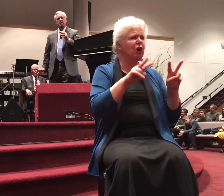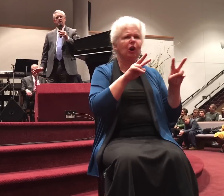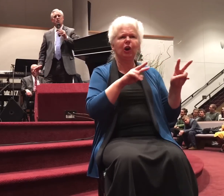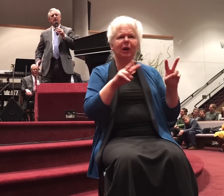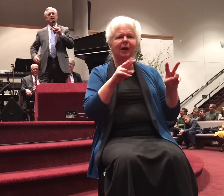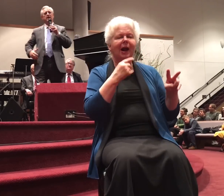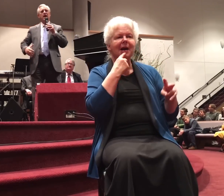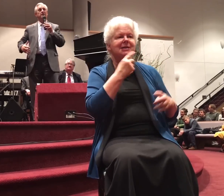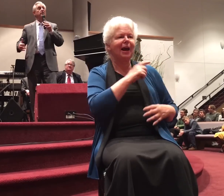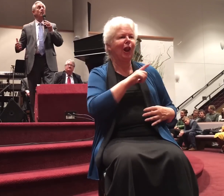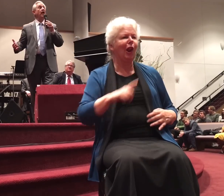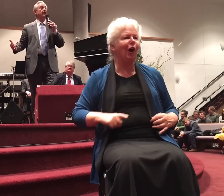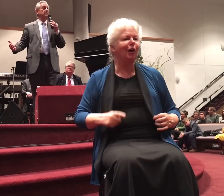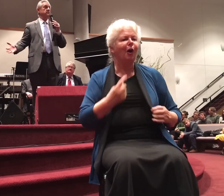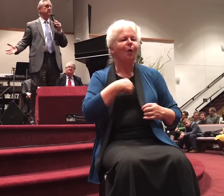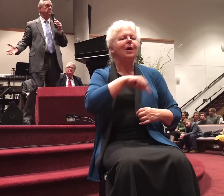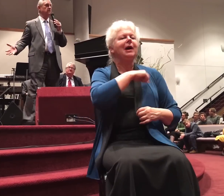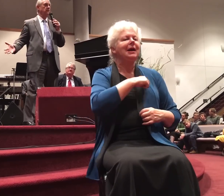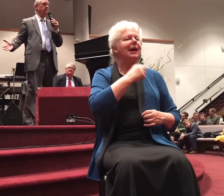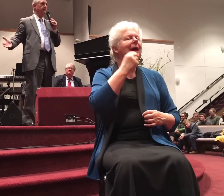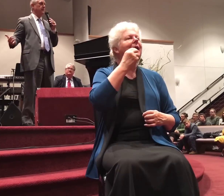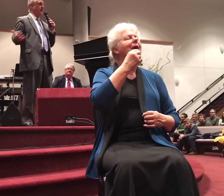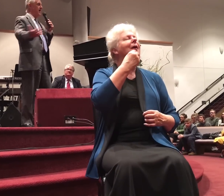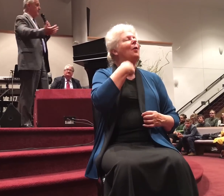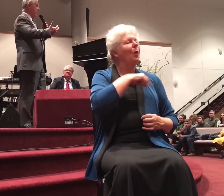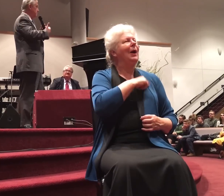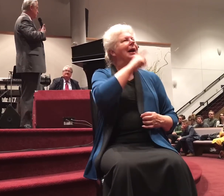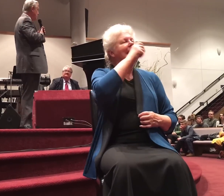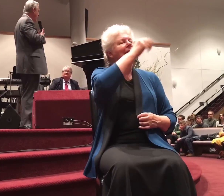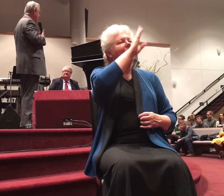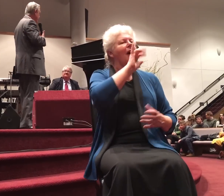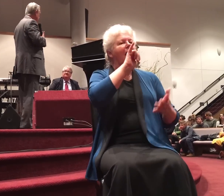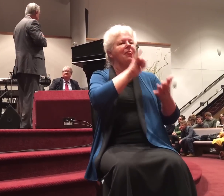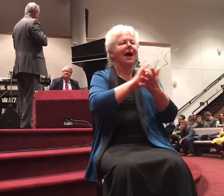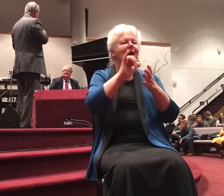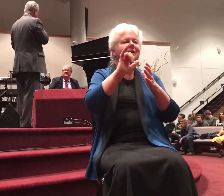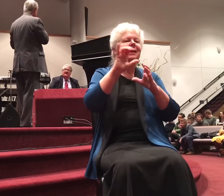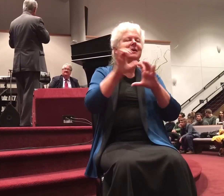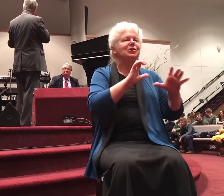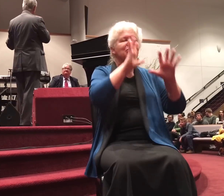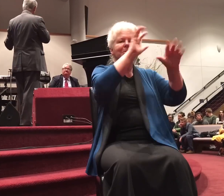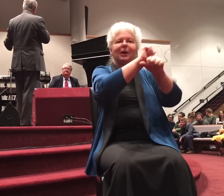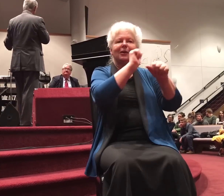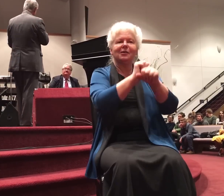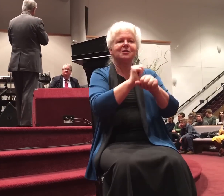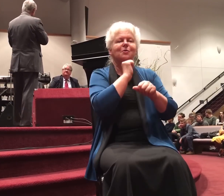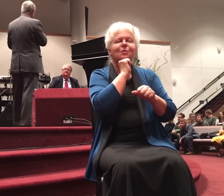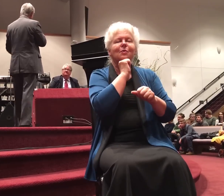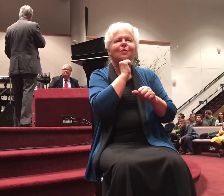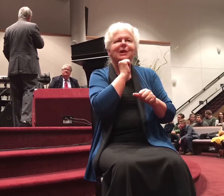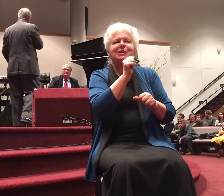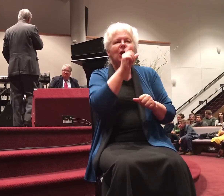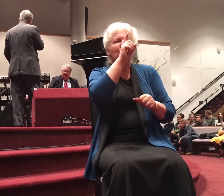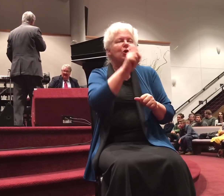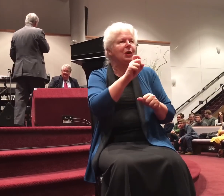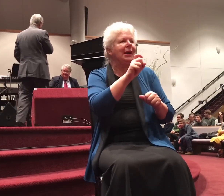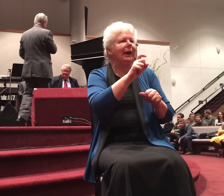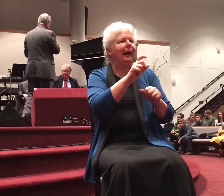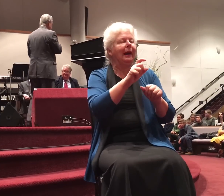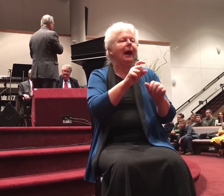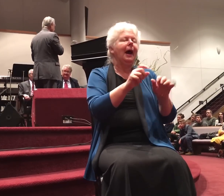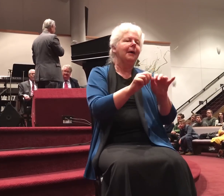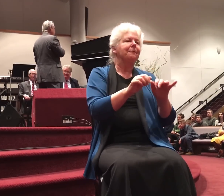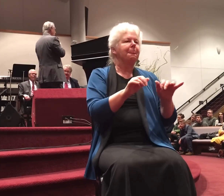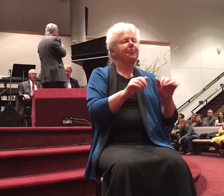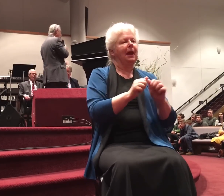look, we need a God of the miraculous. The kind of problems we have, we don't need an ordinary God. We don't need an average God.